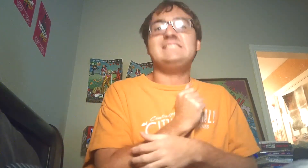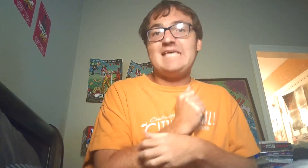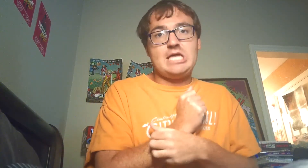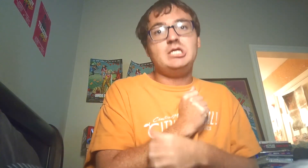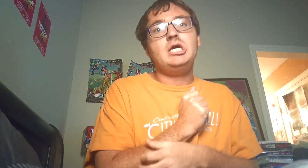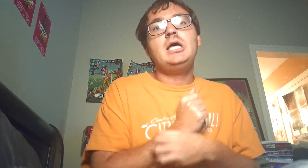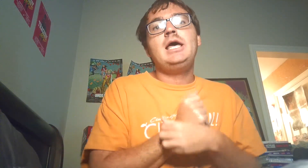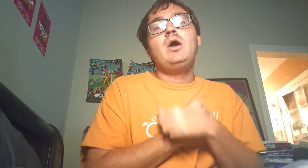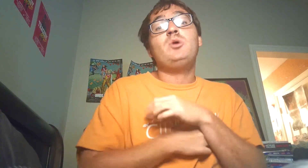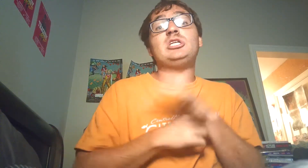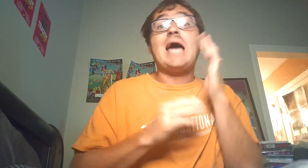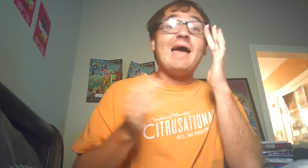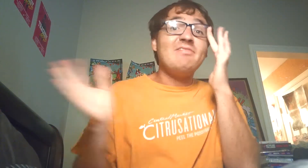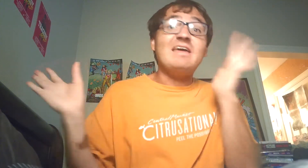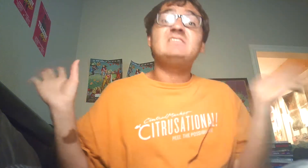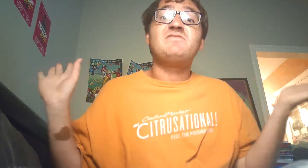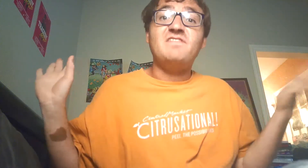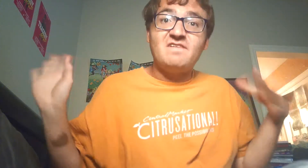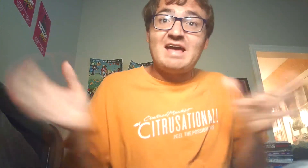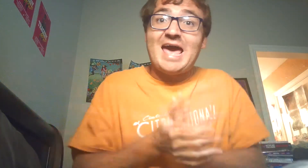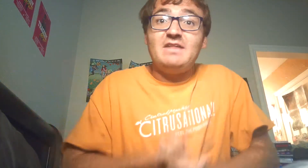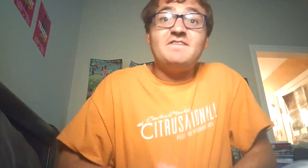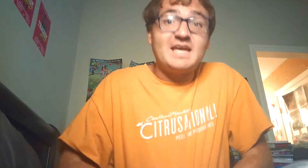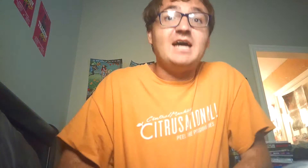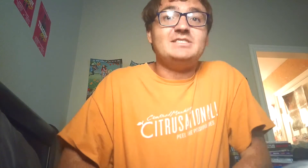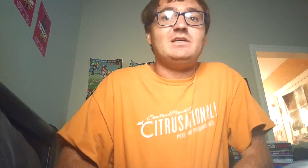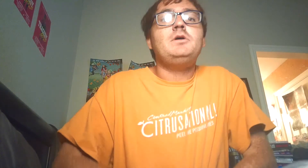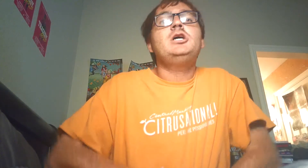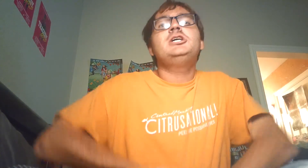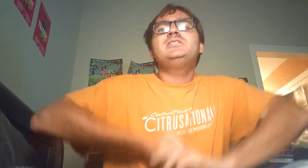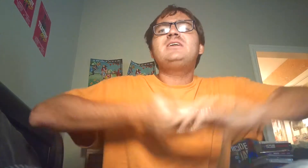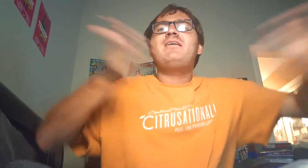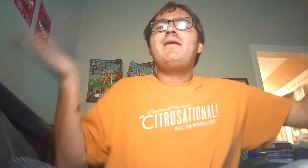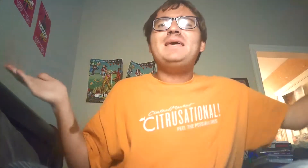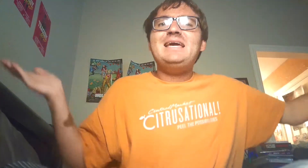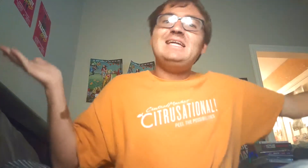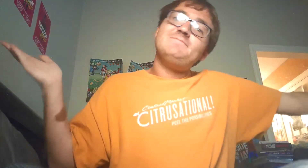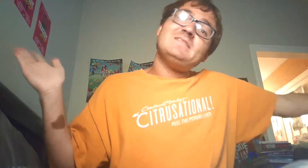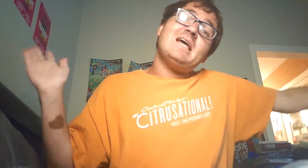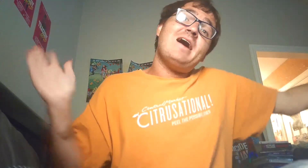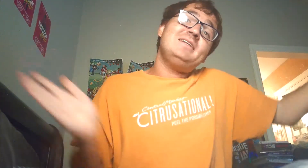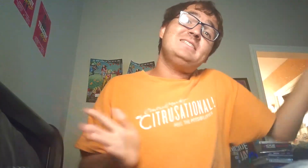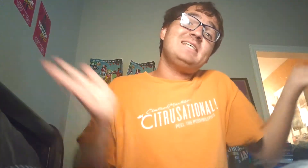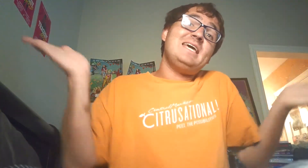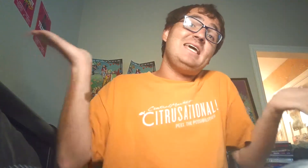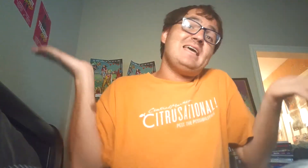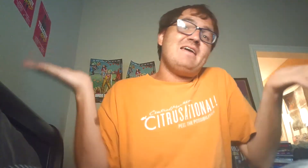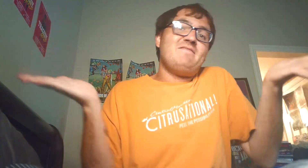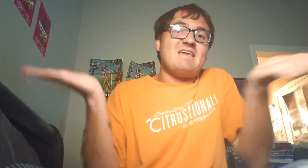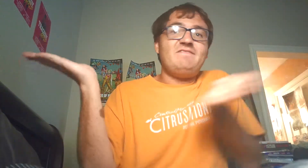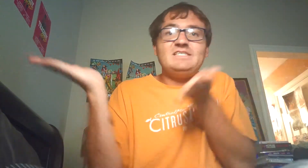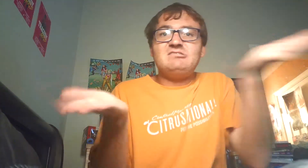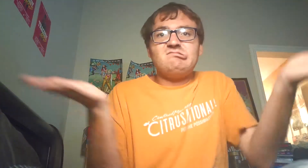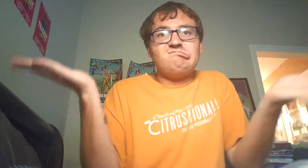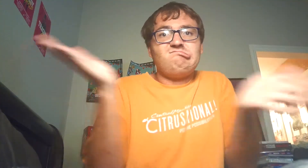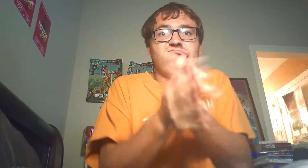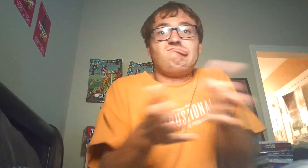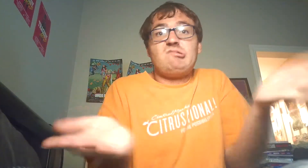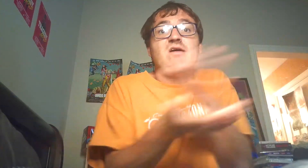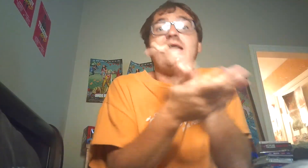10, which I think is hella fucking awesome. So, I mean, honestly, if Netflix, if